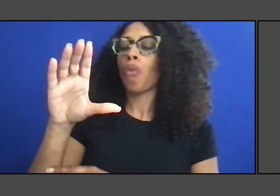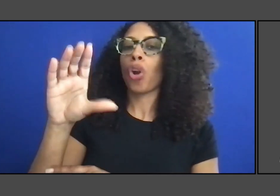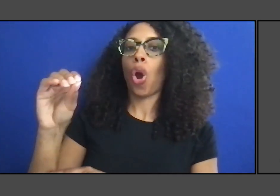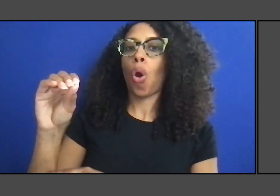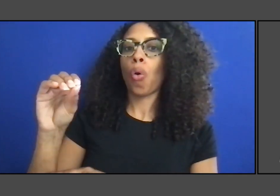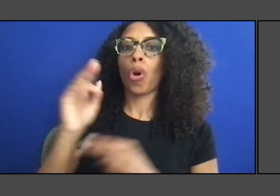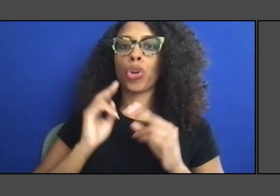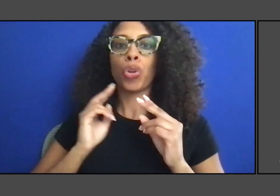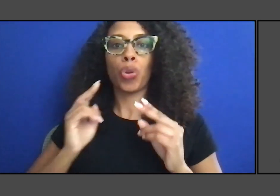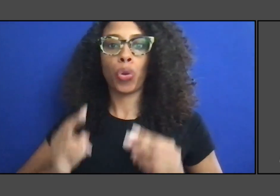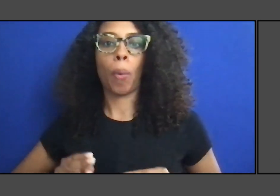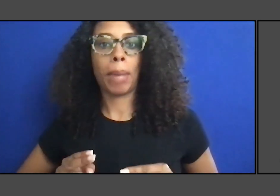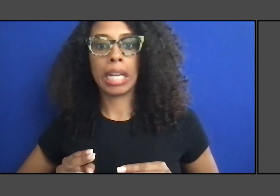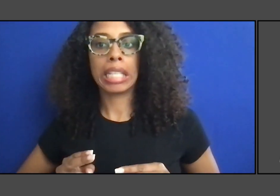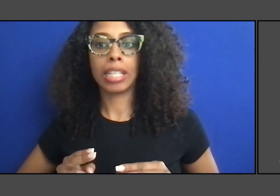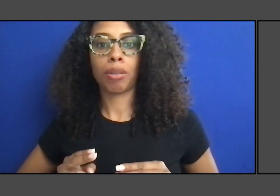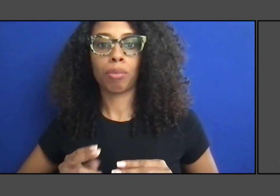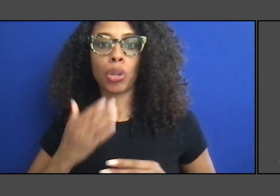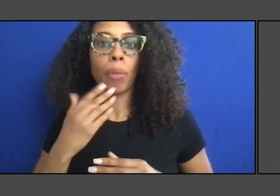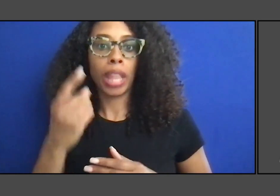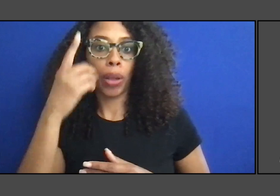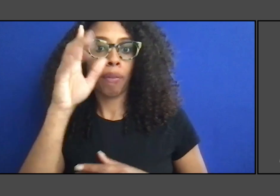that. Farah, Terri Lyne?